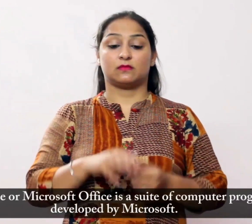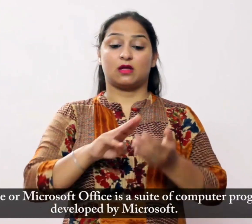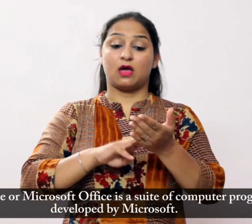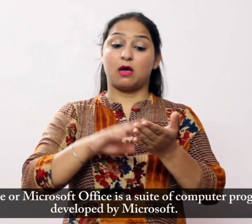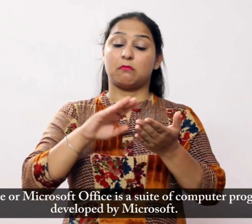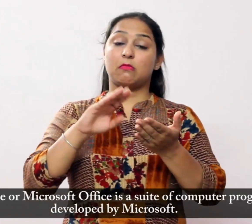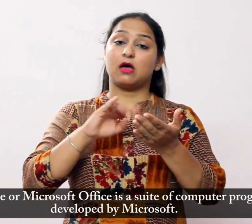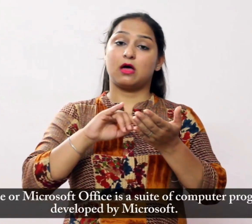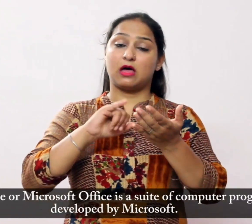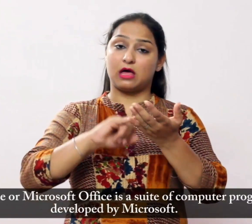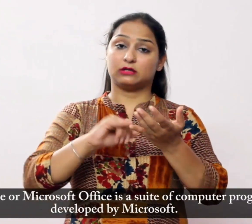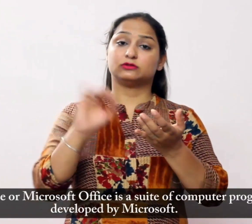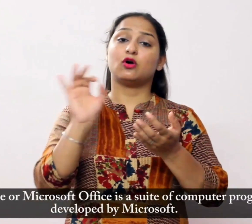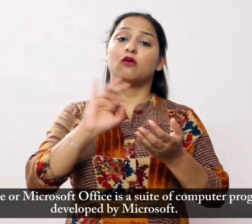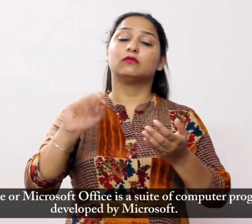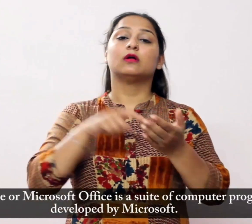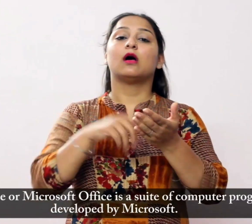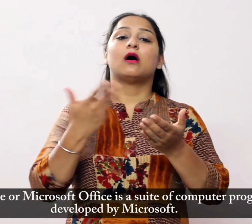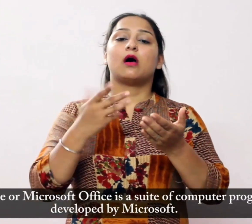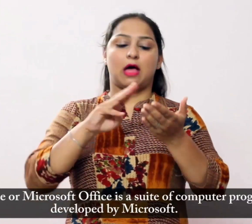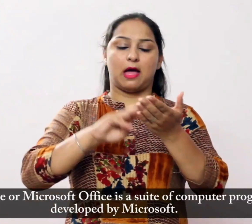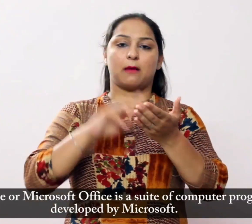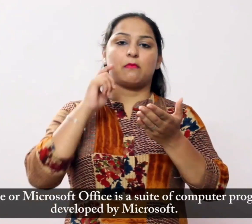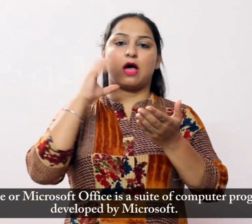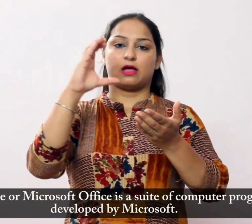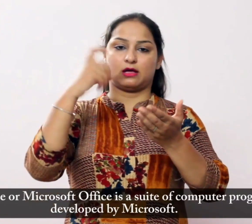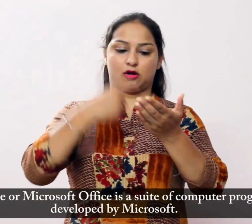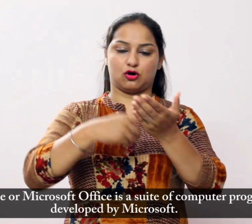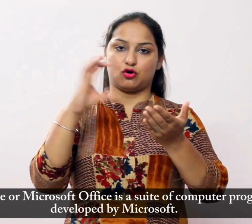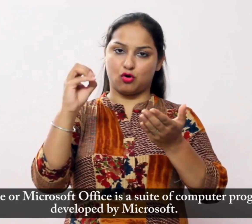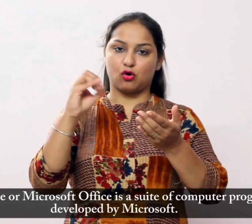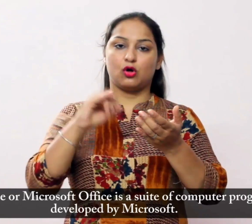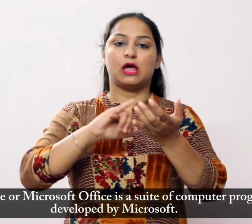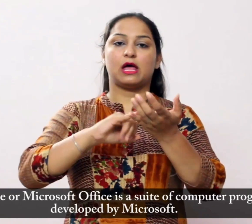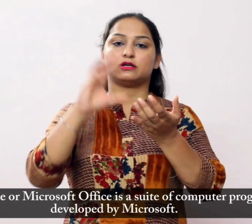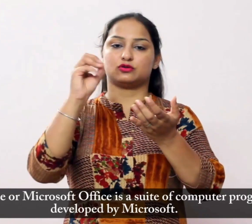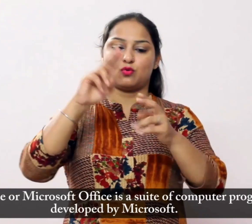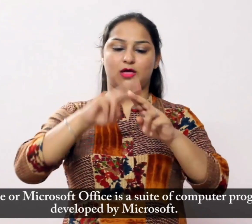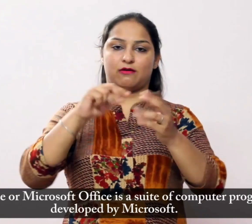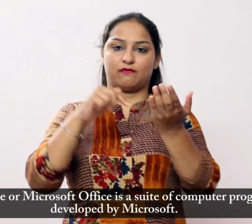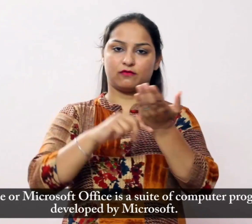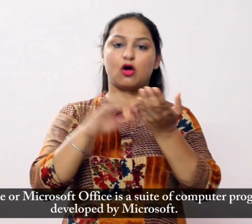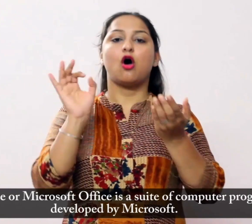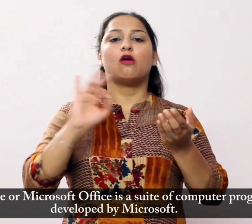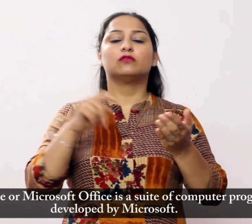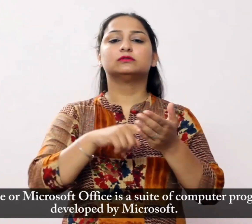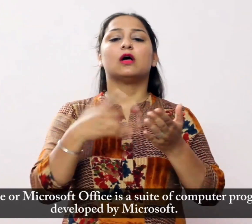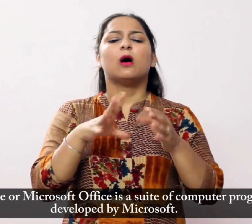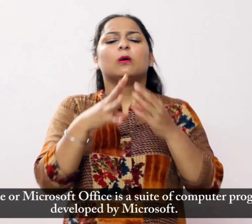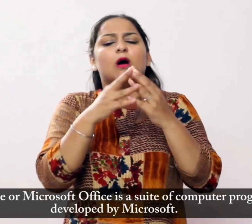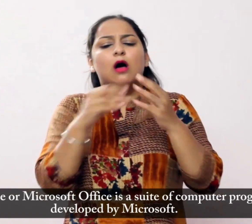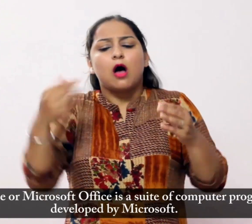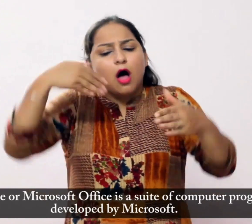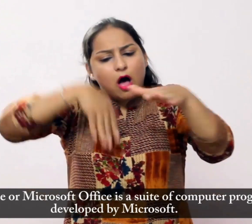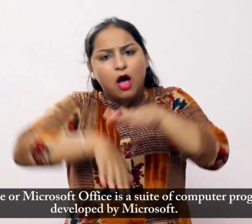Office. MS Office or Microsoft Office is a suite of computer programs developed by Microsoft.